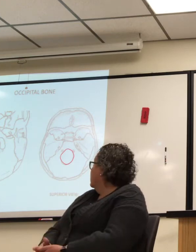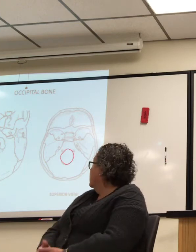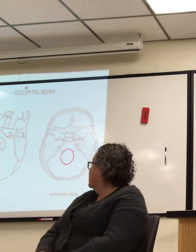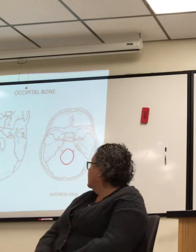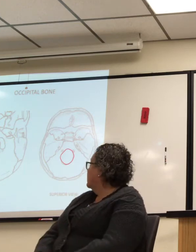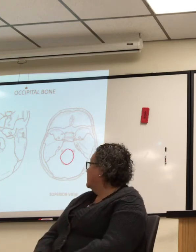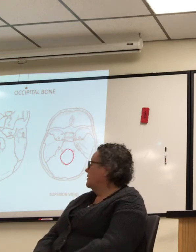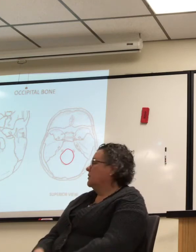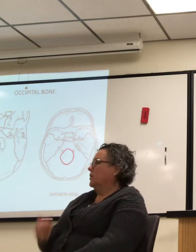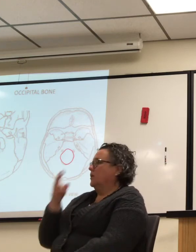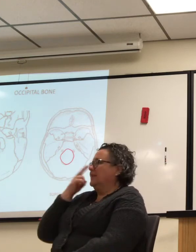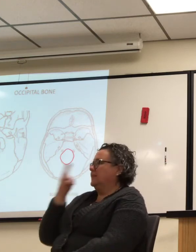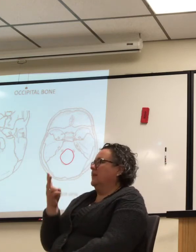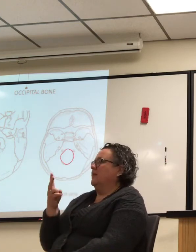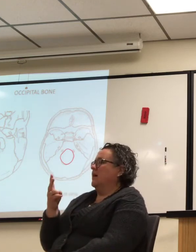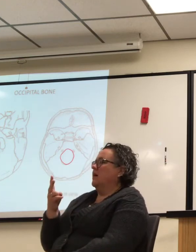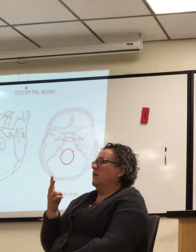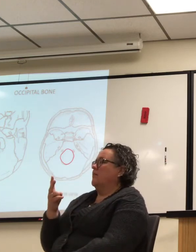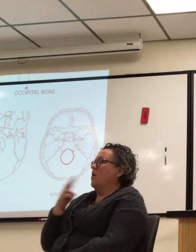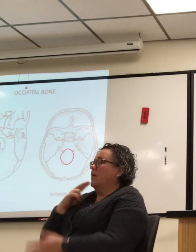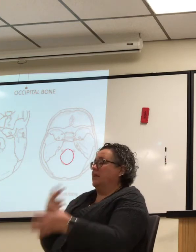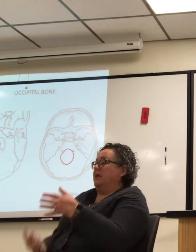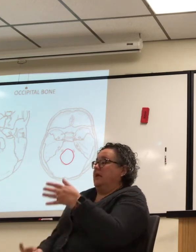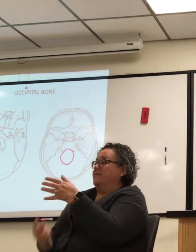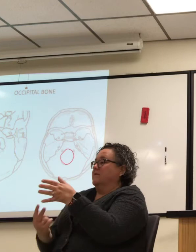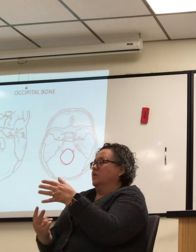And you can see them on the inferior view.